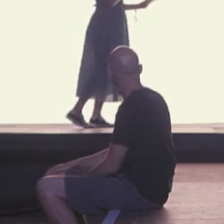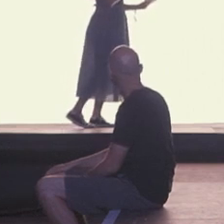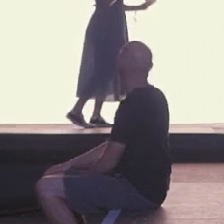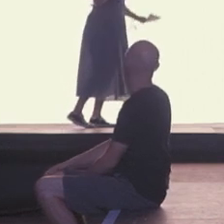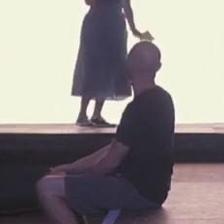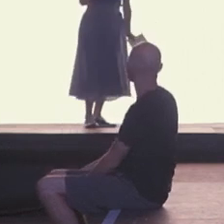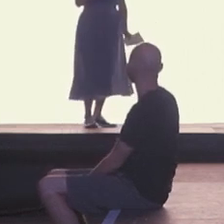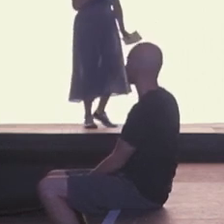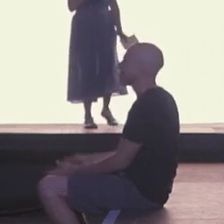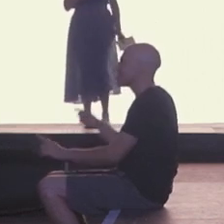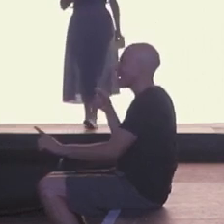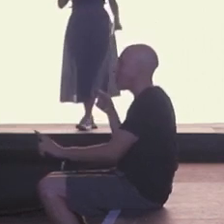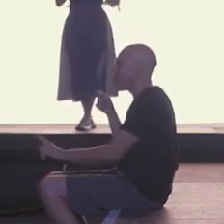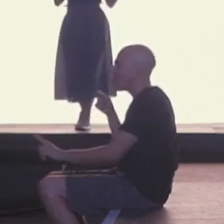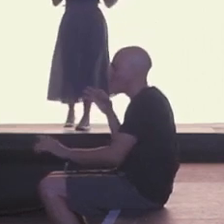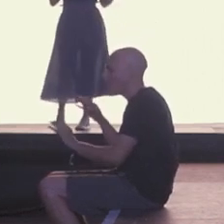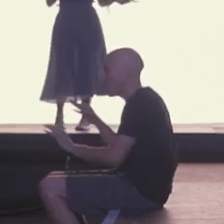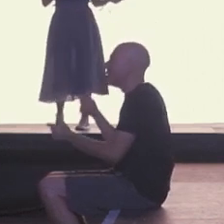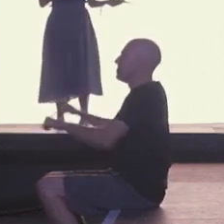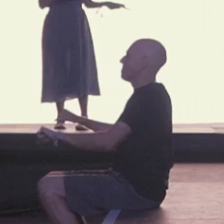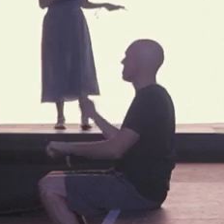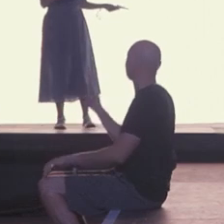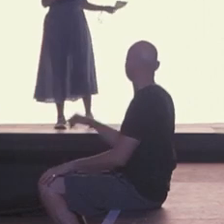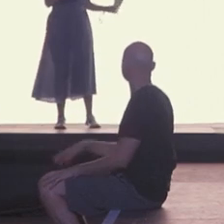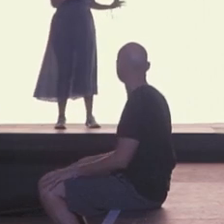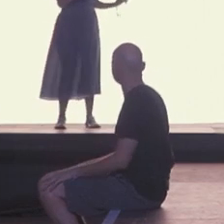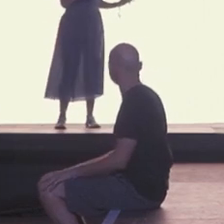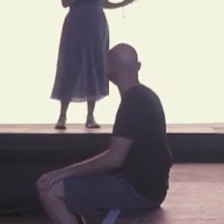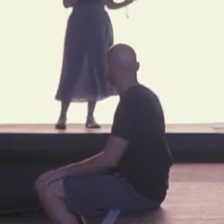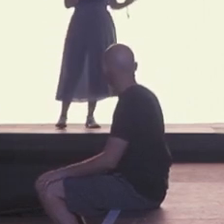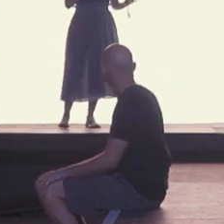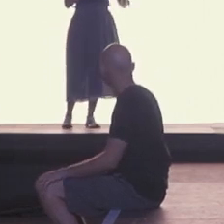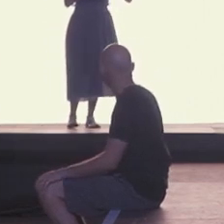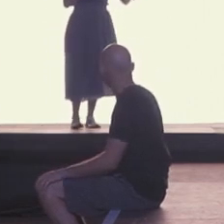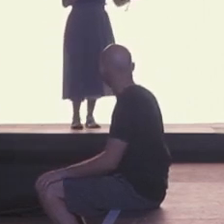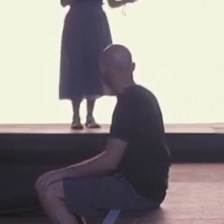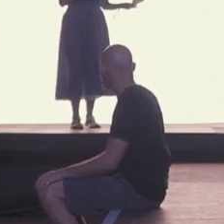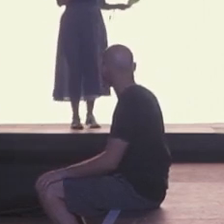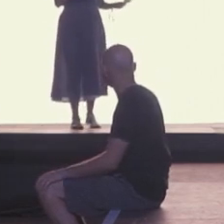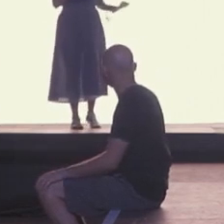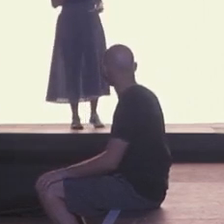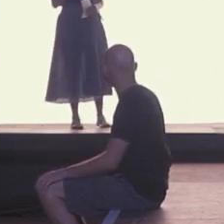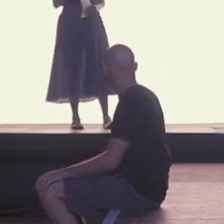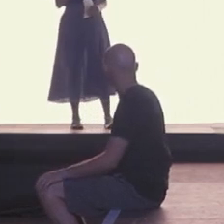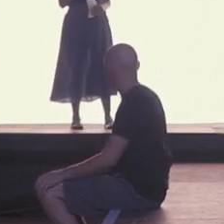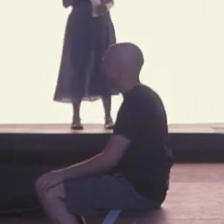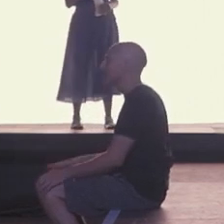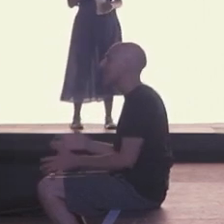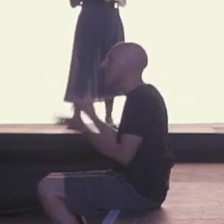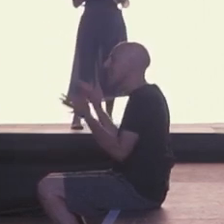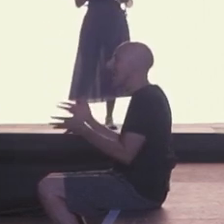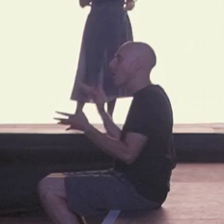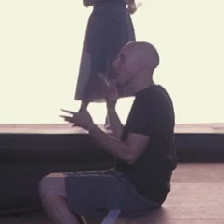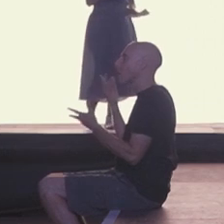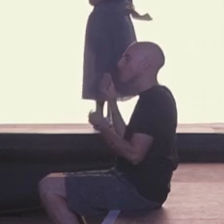Is it? Oh, there we go. So slightly less cheery now, but I'm going to talk about this sort of situation that we find ourselves in